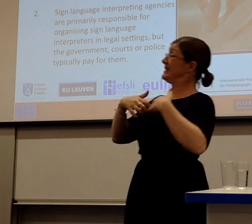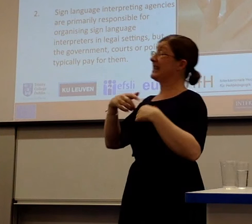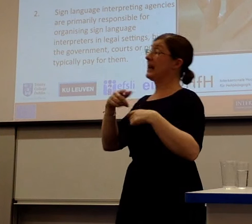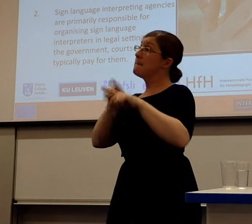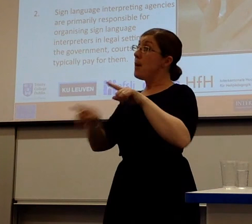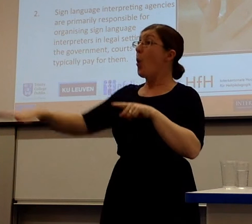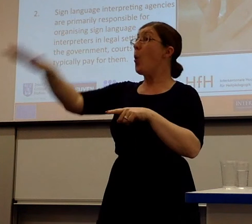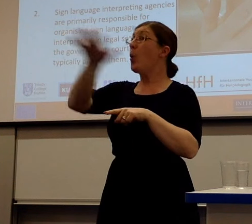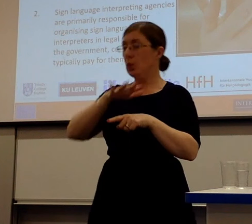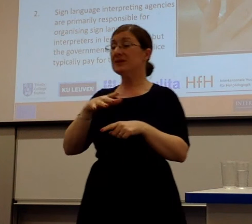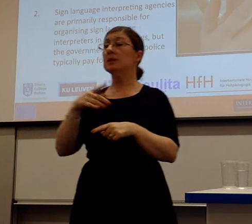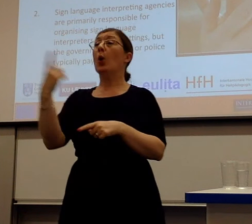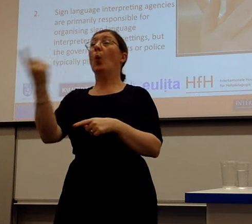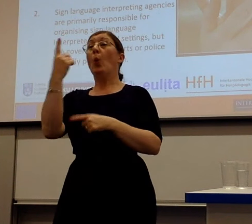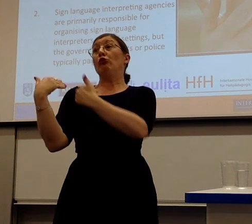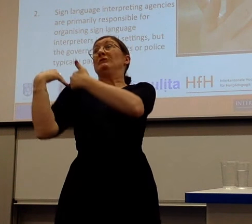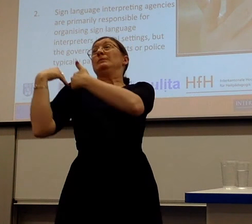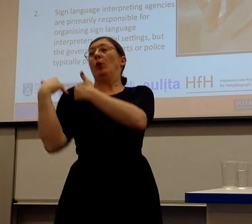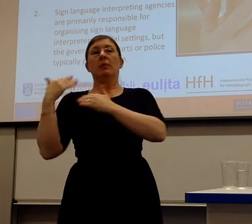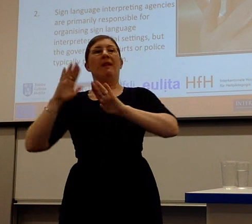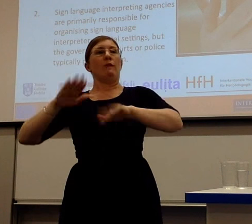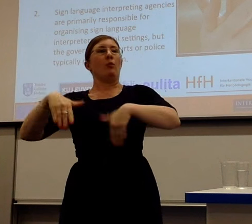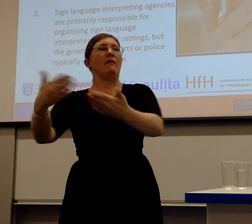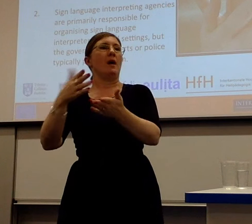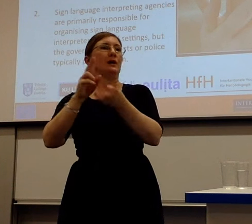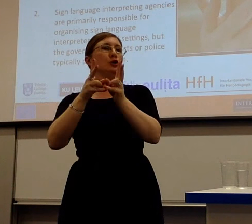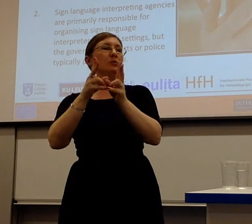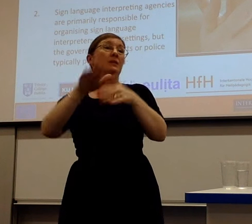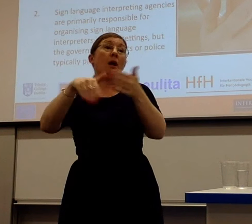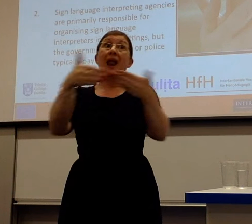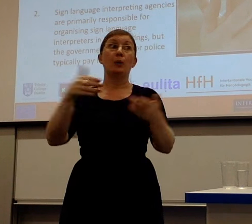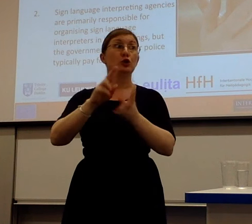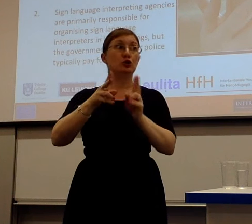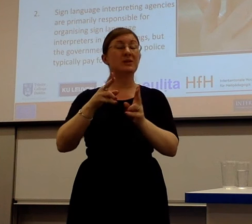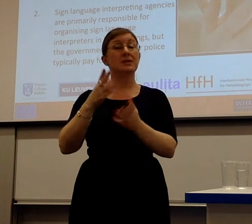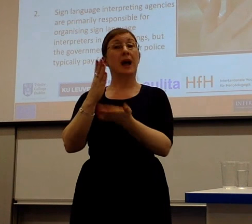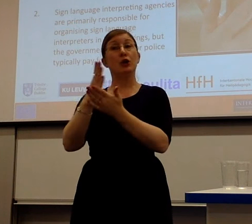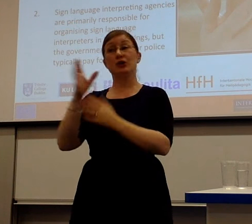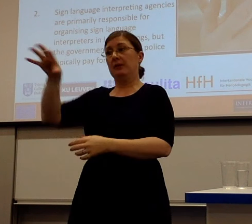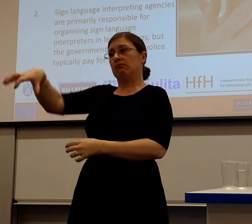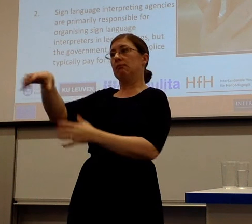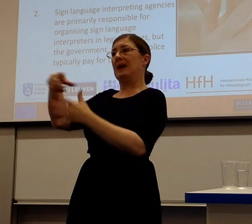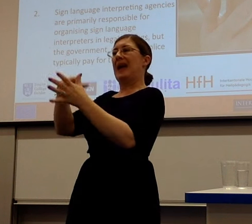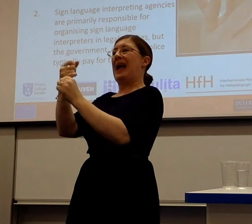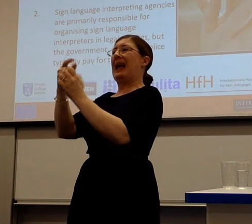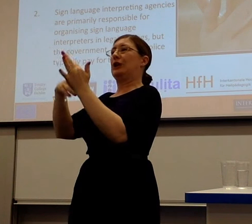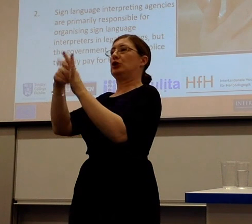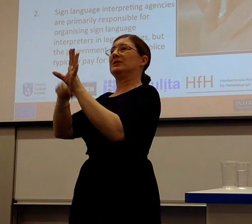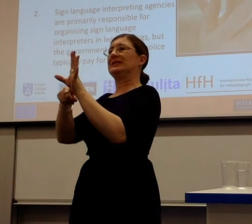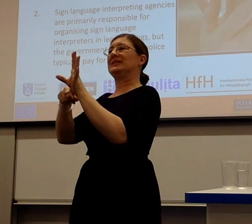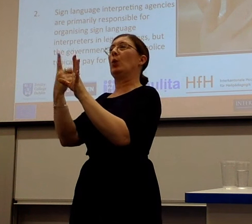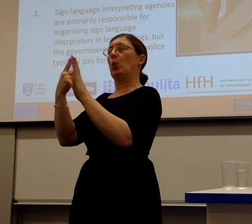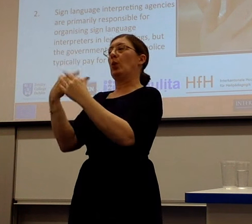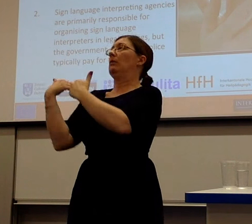But what was interesting was that within most countries, what we found was that it was often an agency who